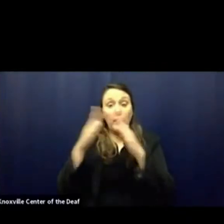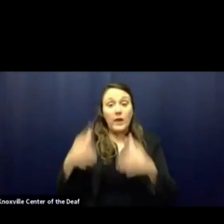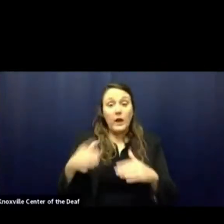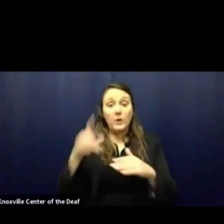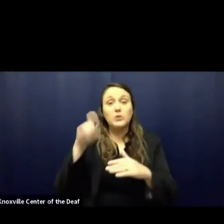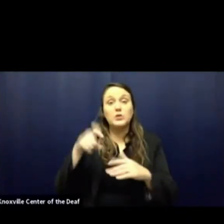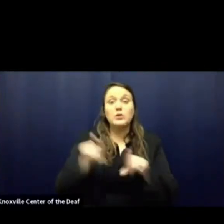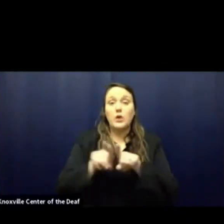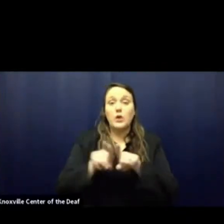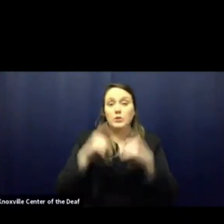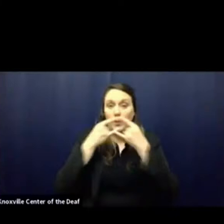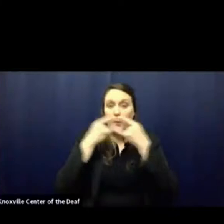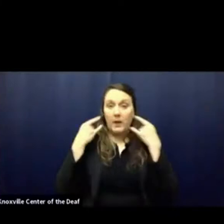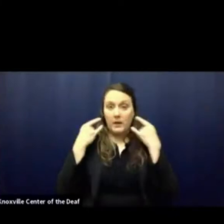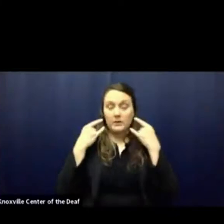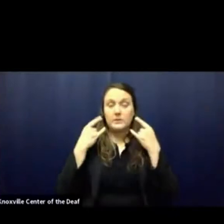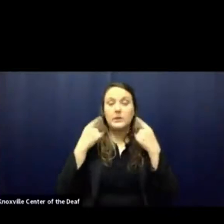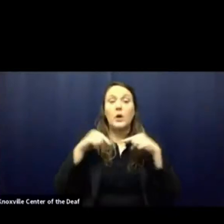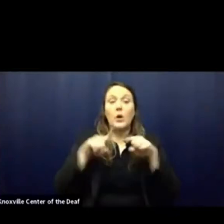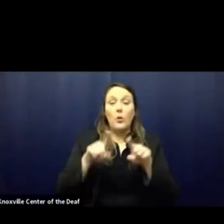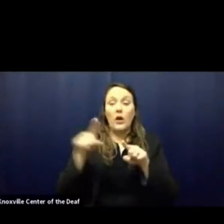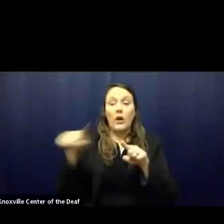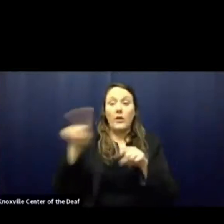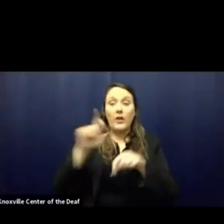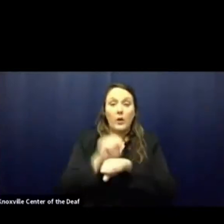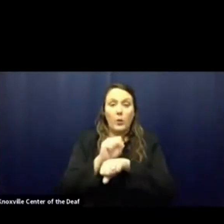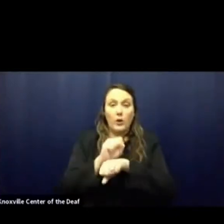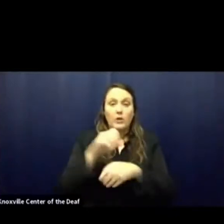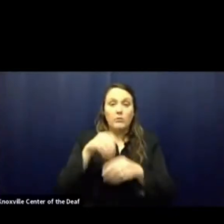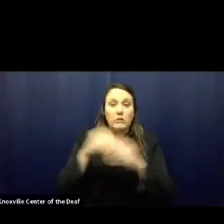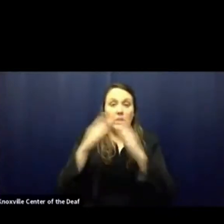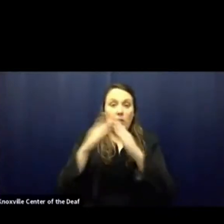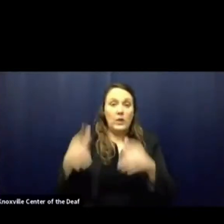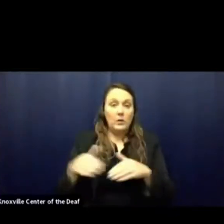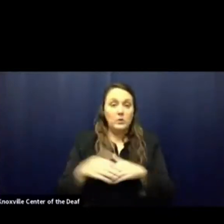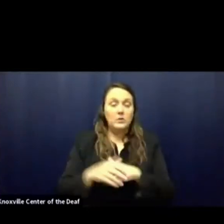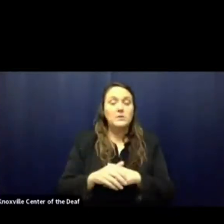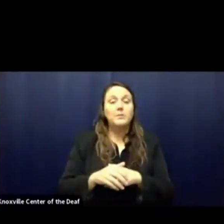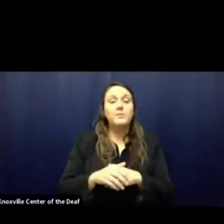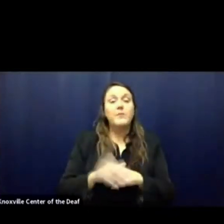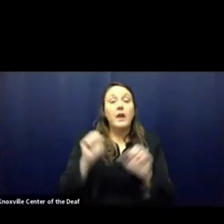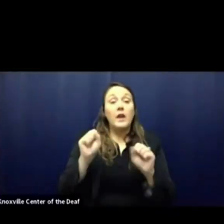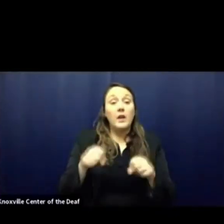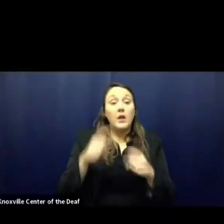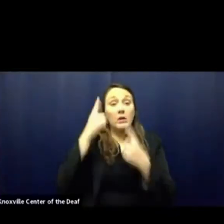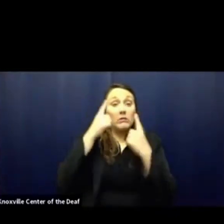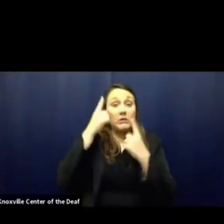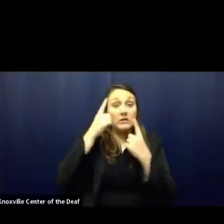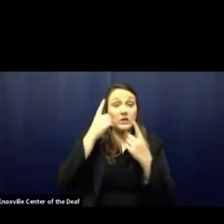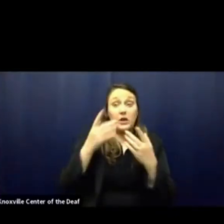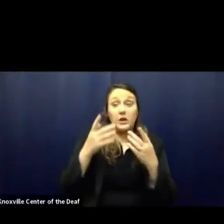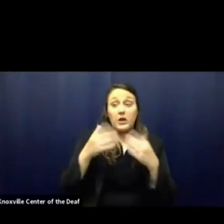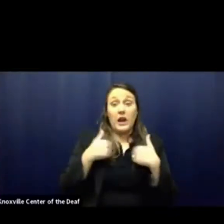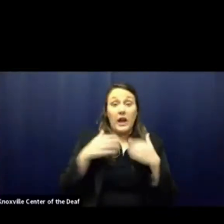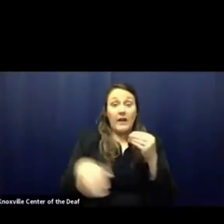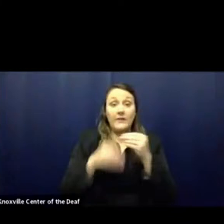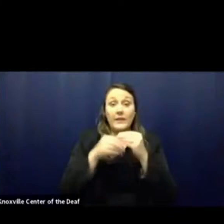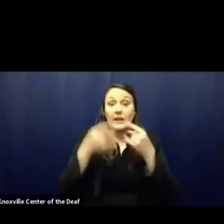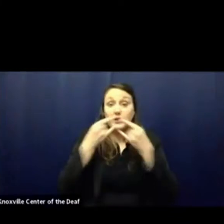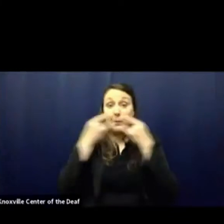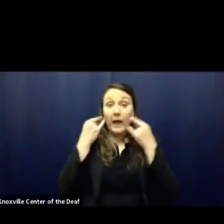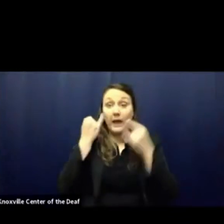wear a mask while they are working in your home. You can consider having spare masks to offer folks if they